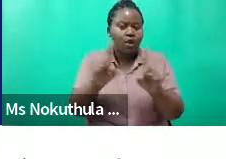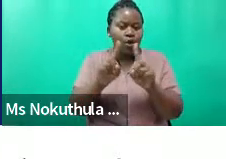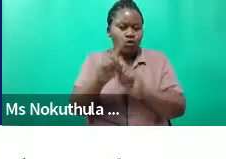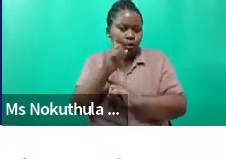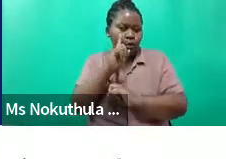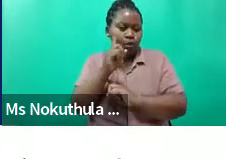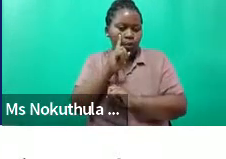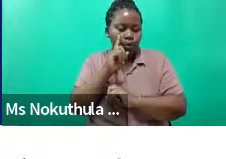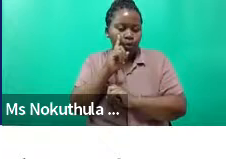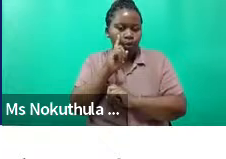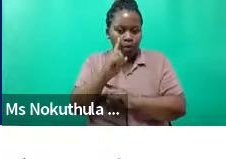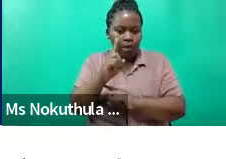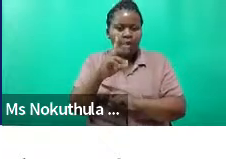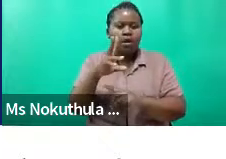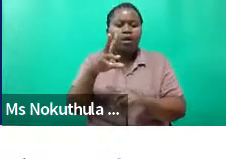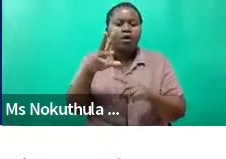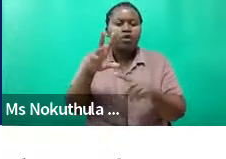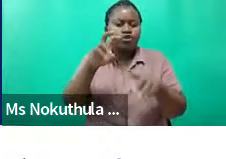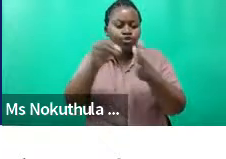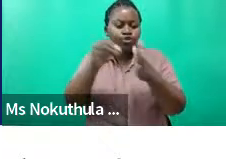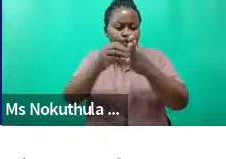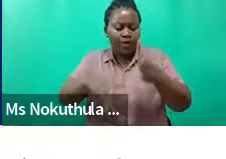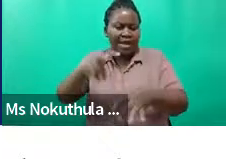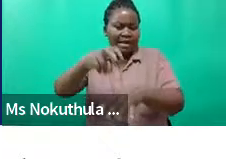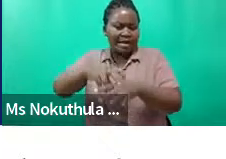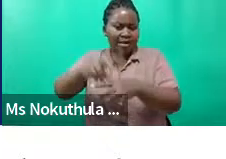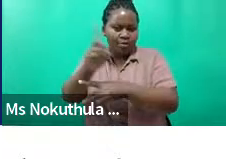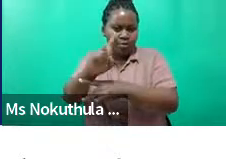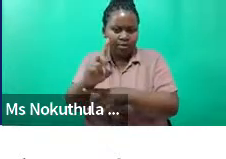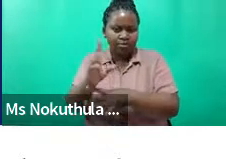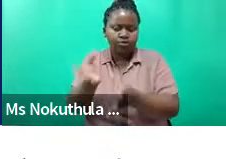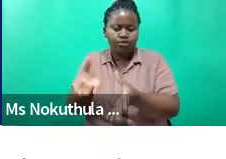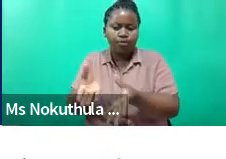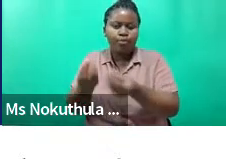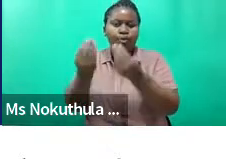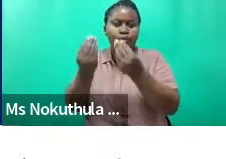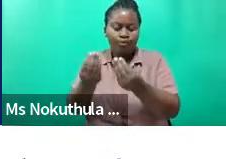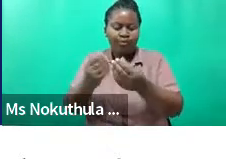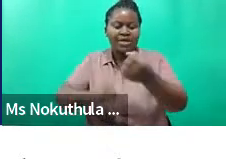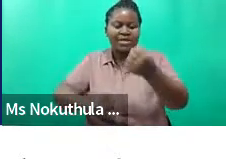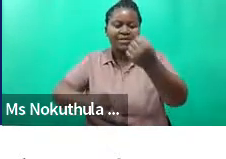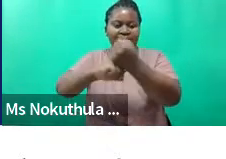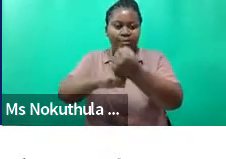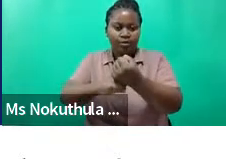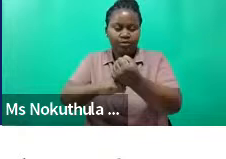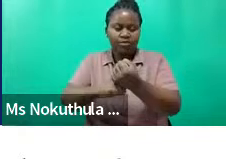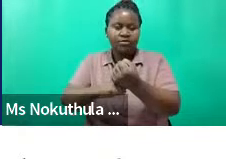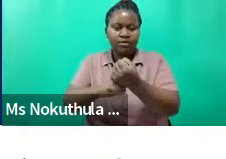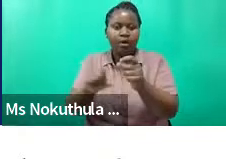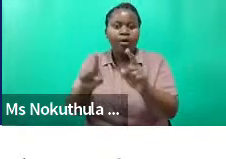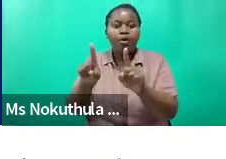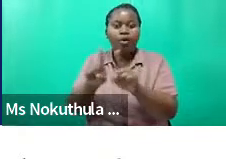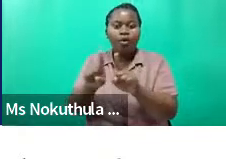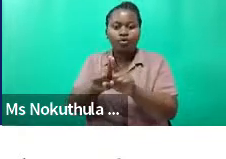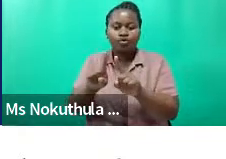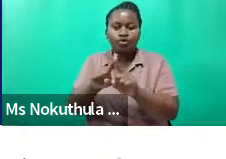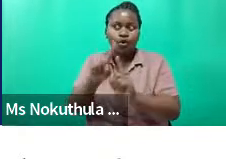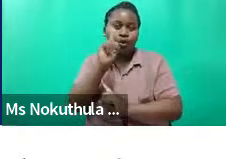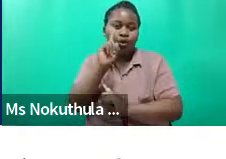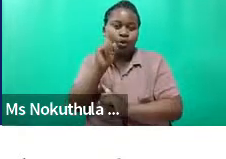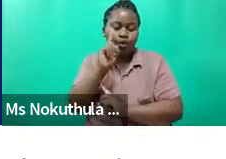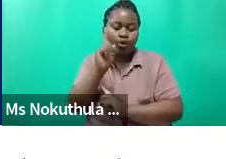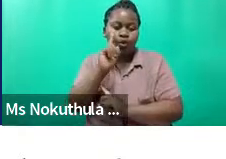our students when we are providing supportive education to them. And so we're going to look at maybe just talk